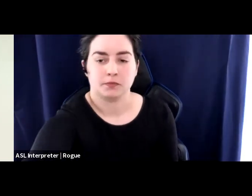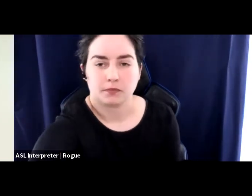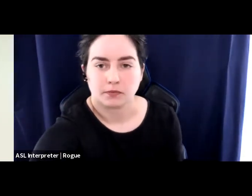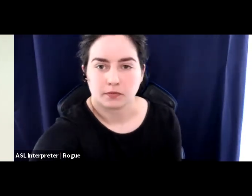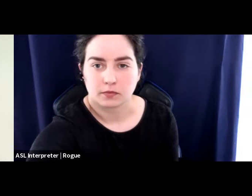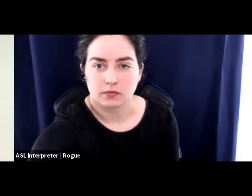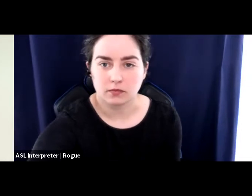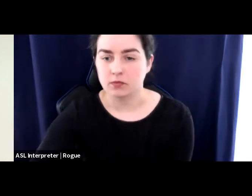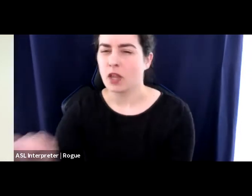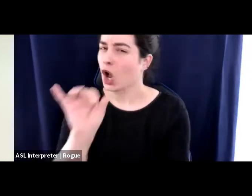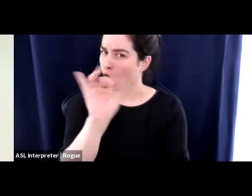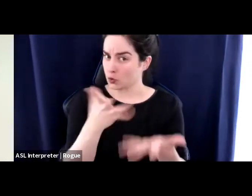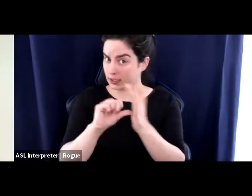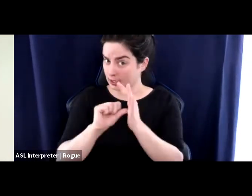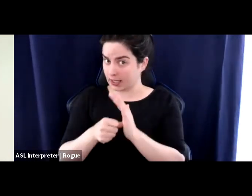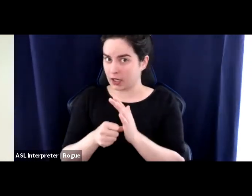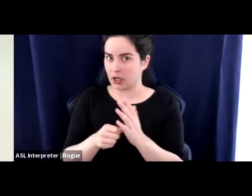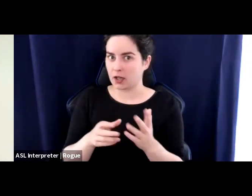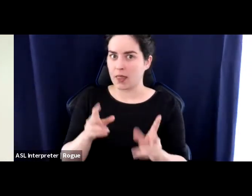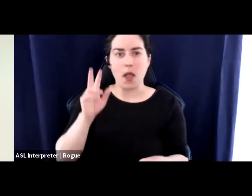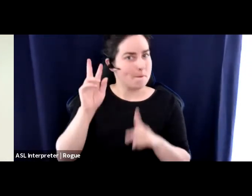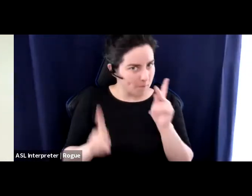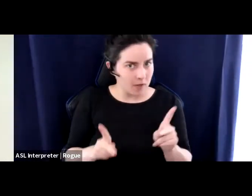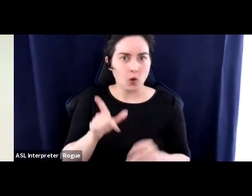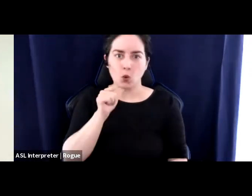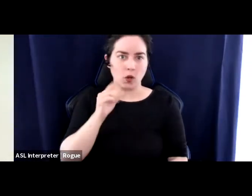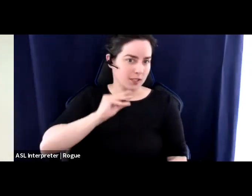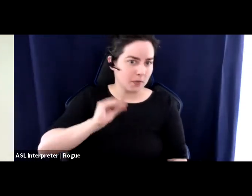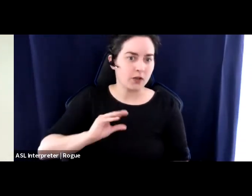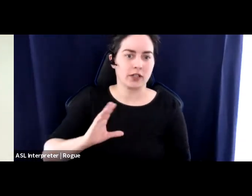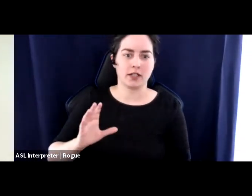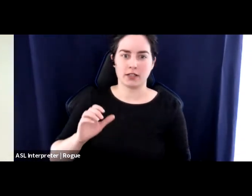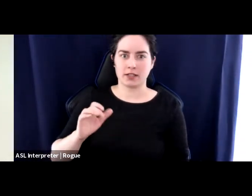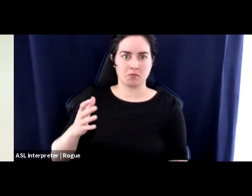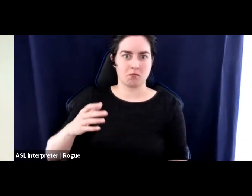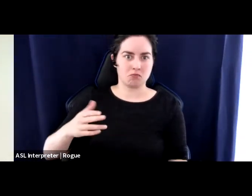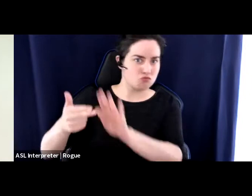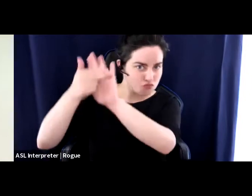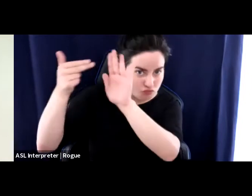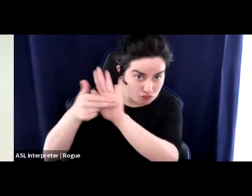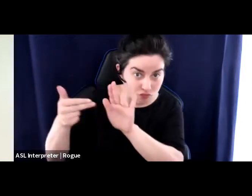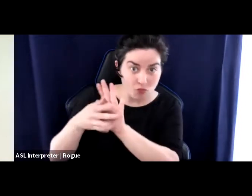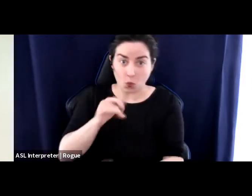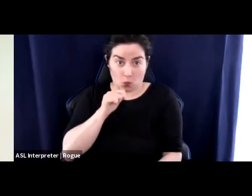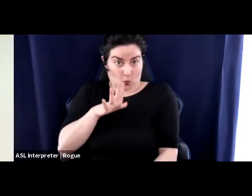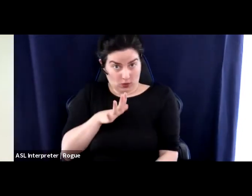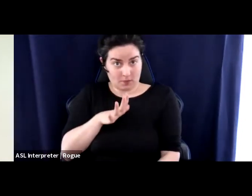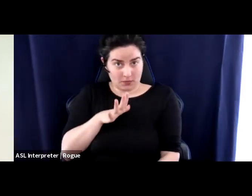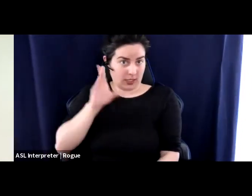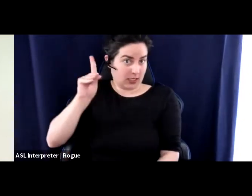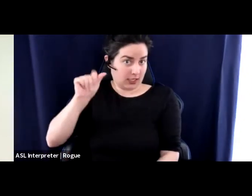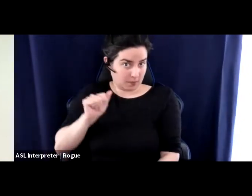and stereotypes faced by women labeled with intellectual disabilities, the lessons learned, I think, must also